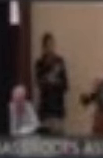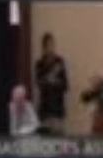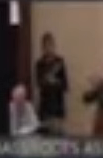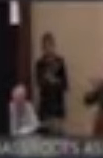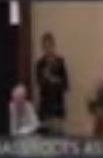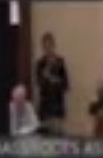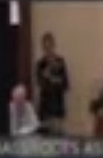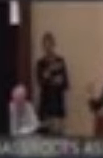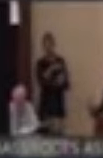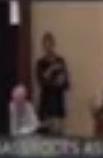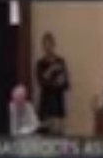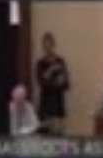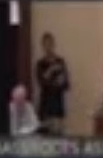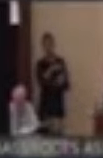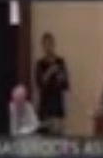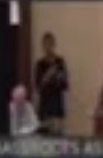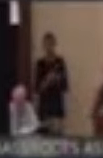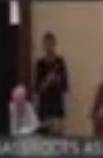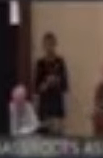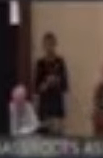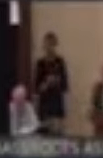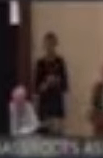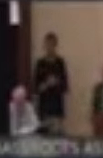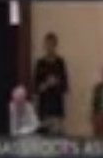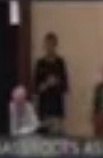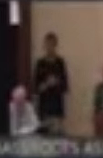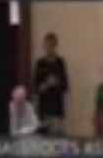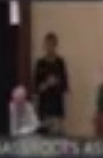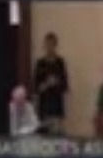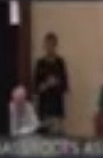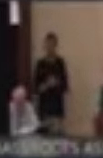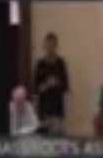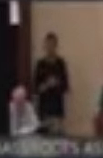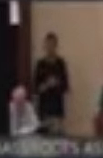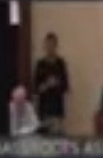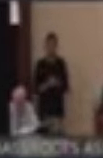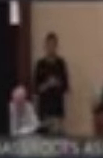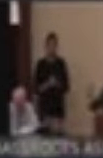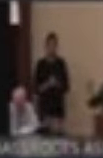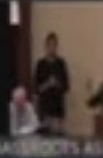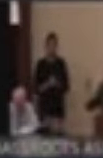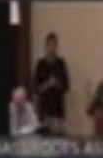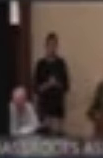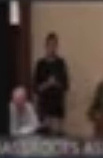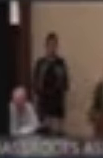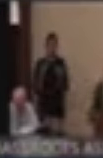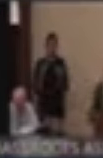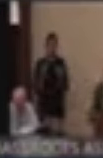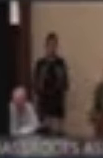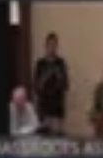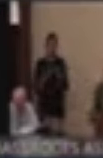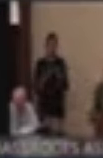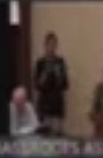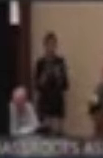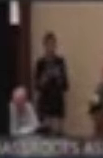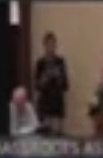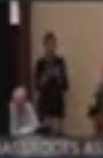himself without further adieus like "I'm sorry for bothering you" and so on and so